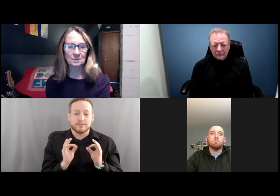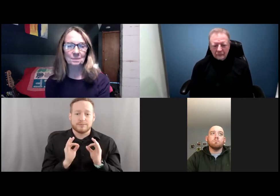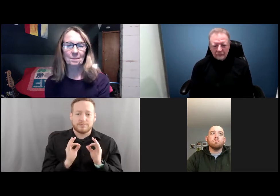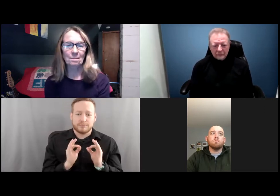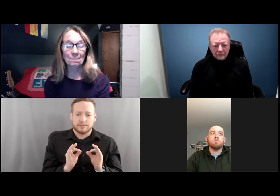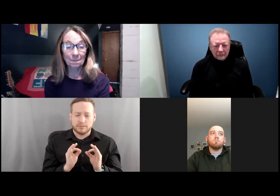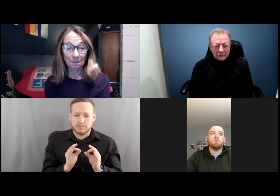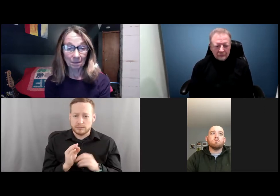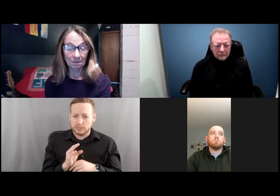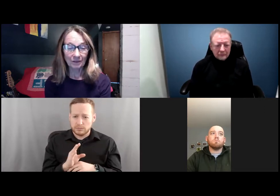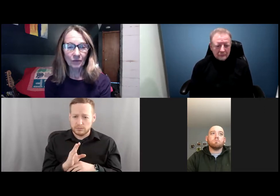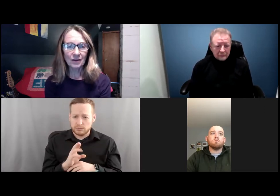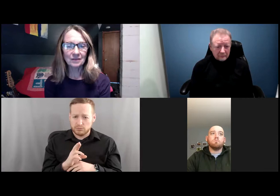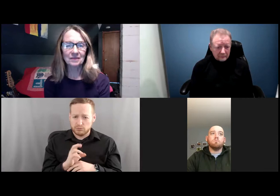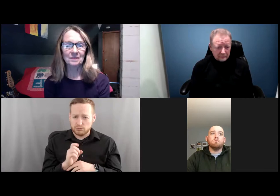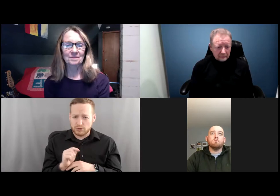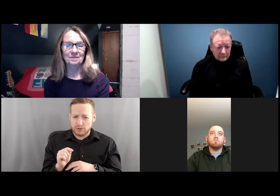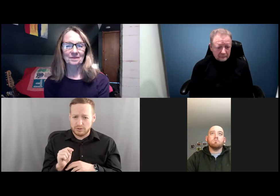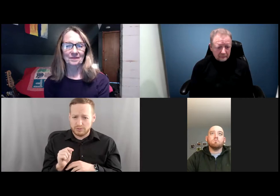members. All right.